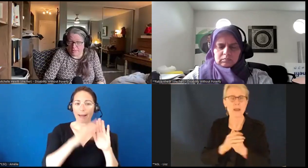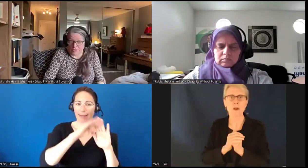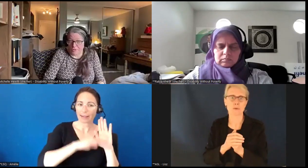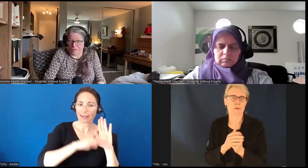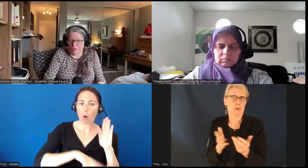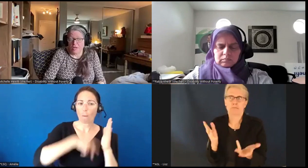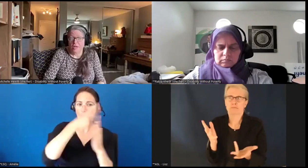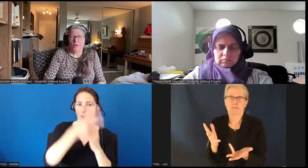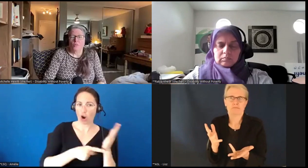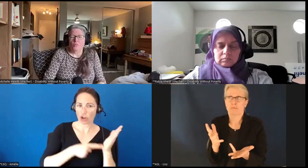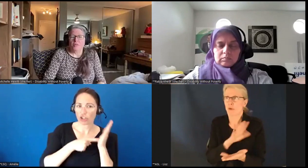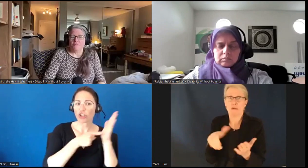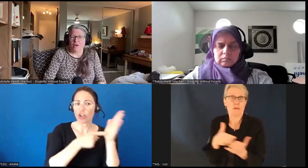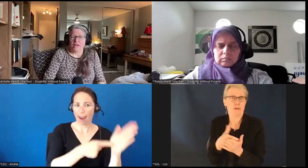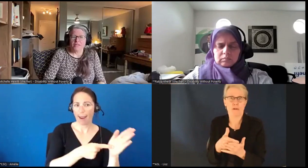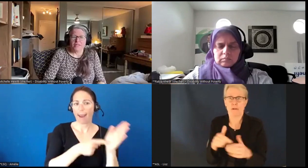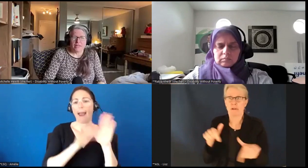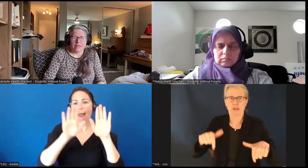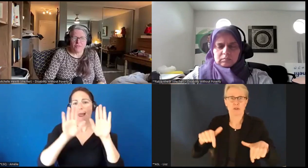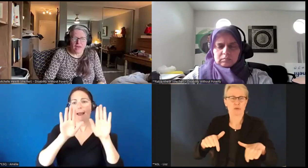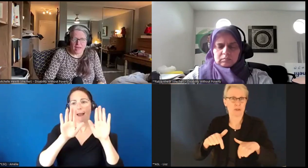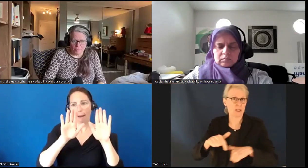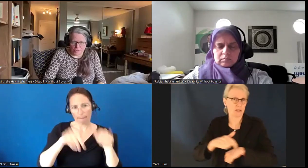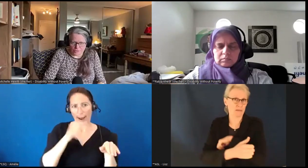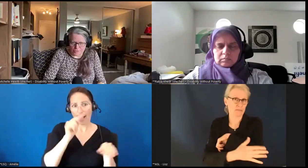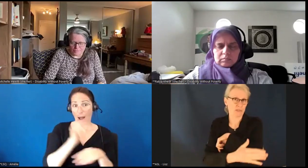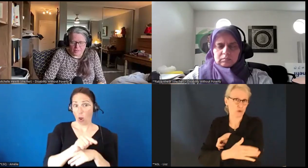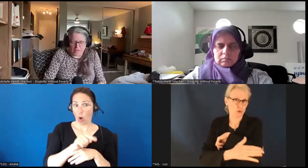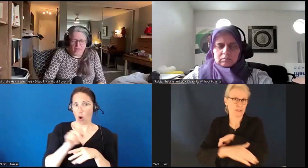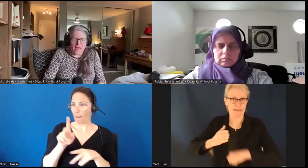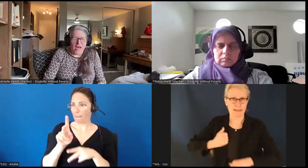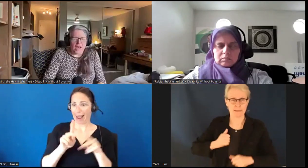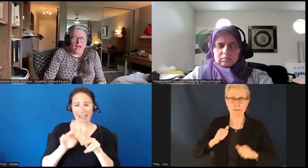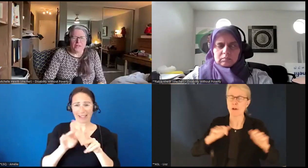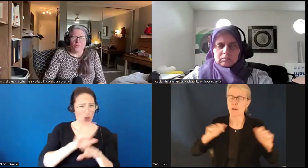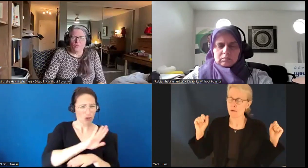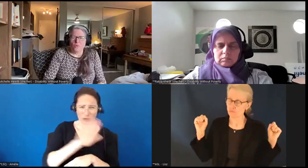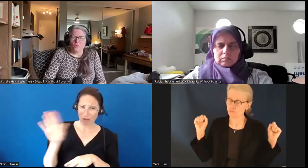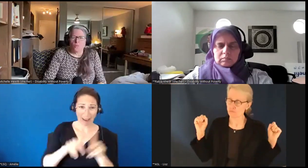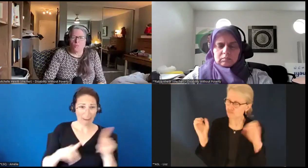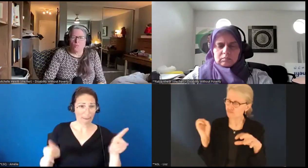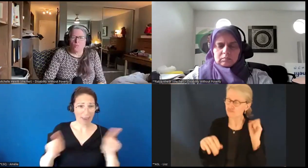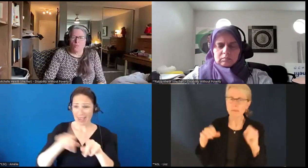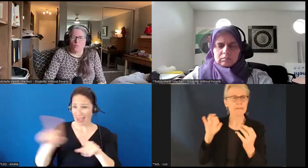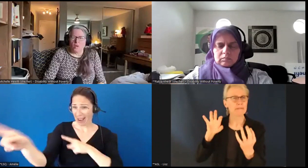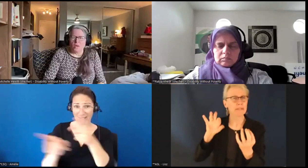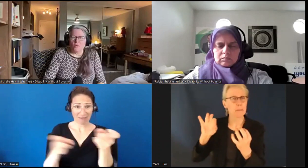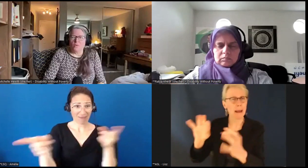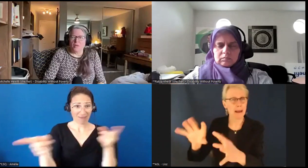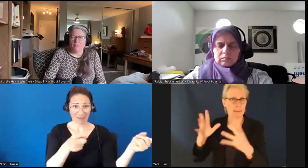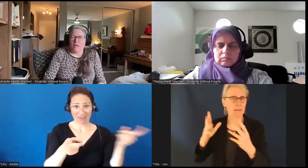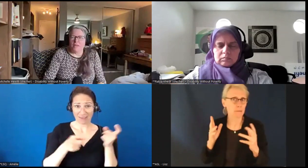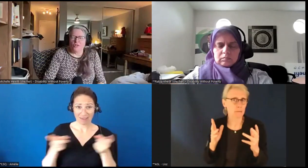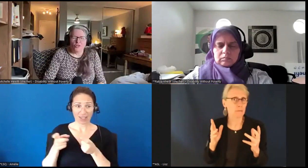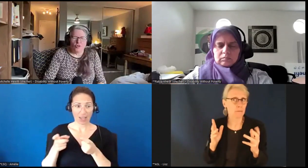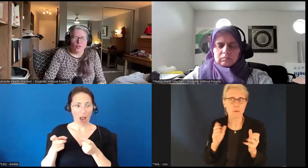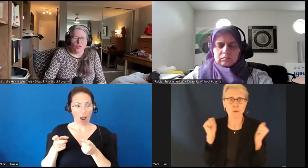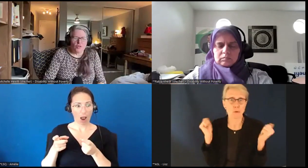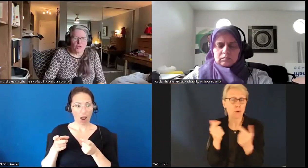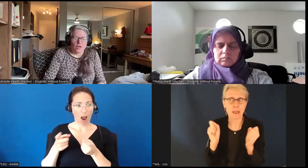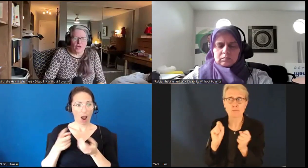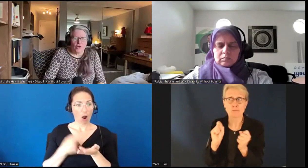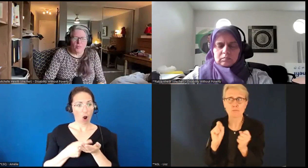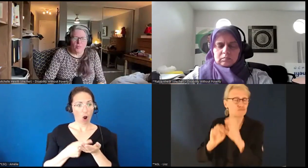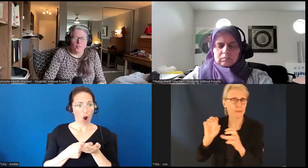everybody in the country will be invited to give their input. And we will be making sure